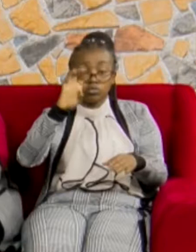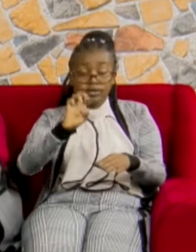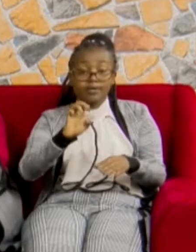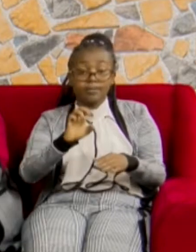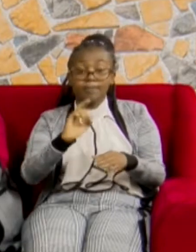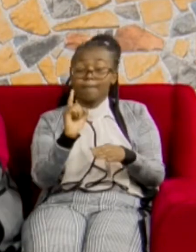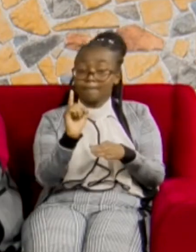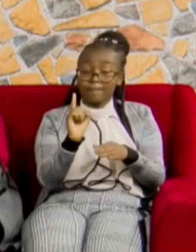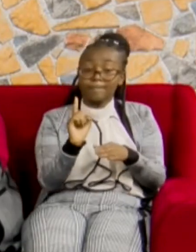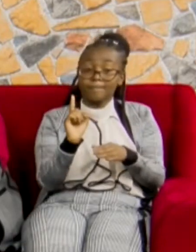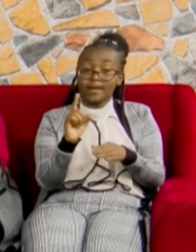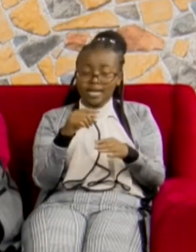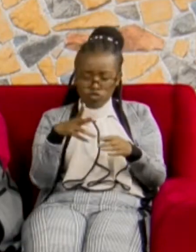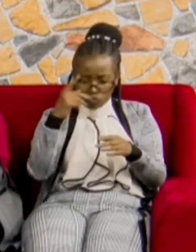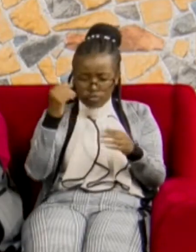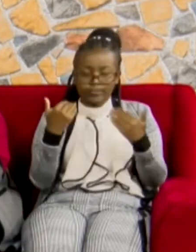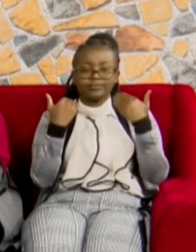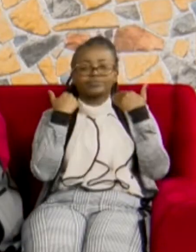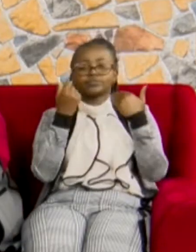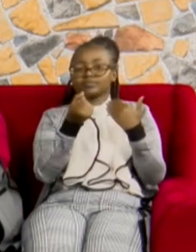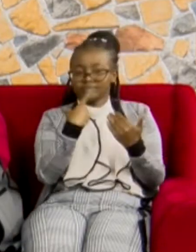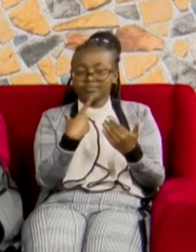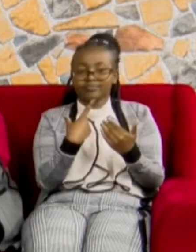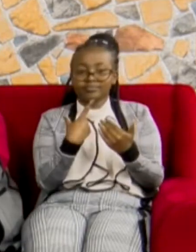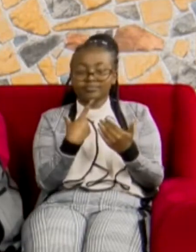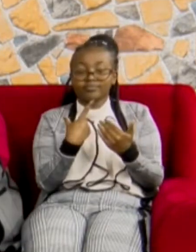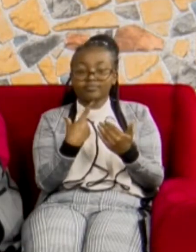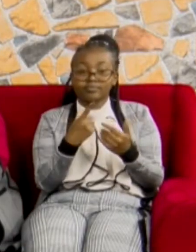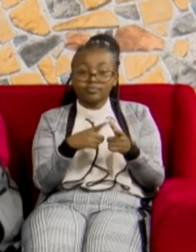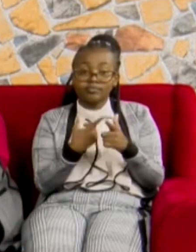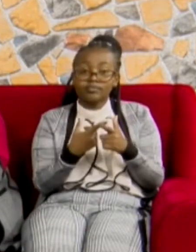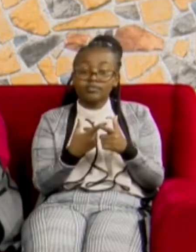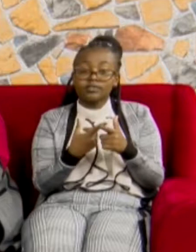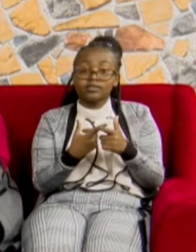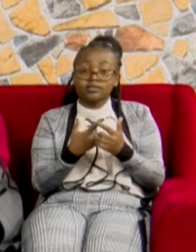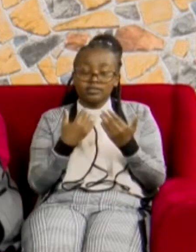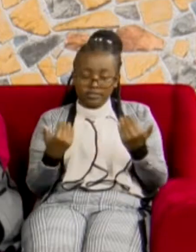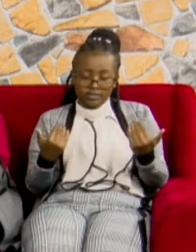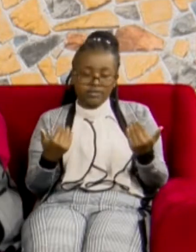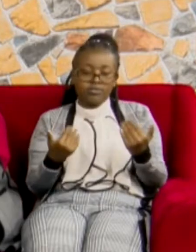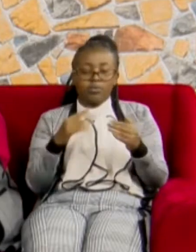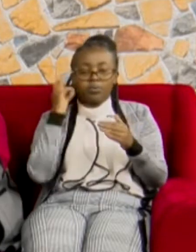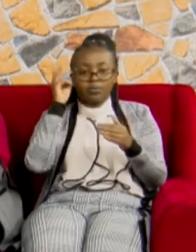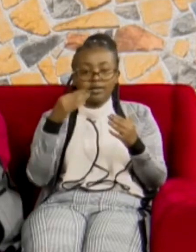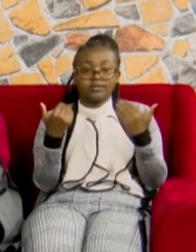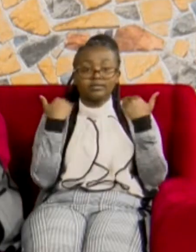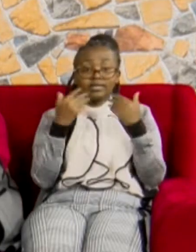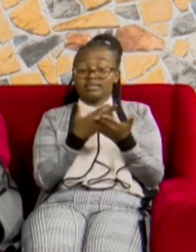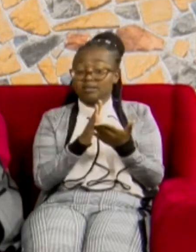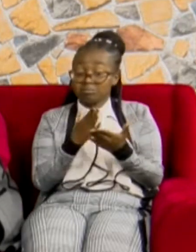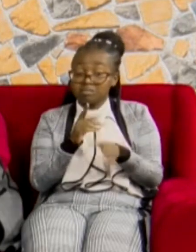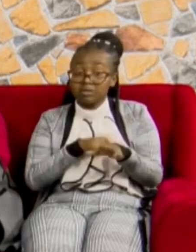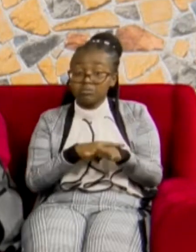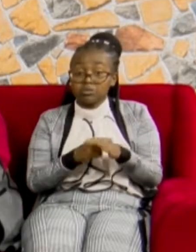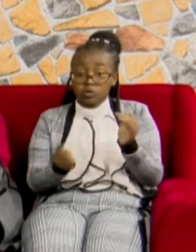the first, like when you're going to bed, you take it like half an hour before, and then that helps the child fall asleep. Sometimes they wake up in the middle of the night,